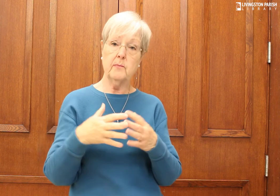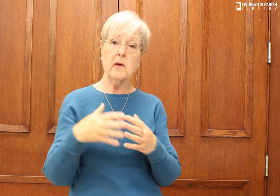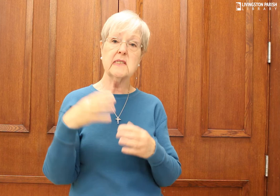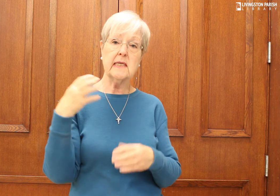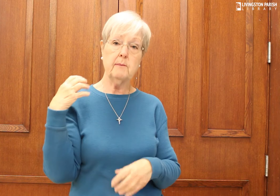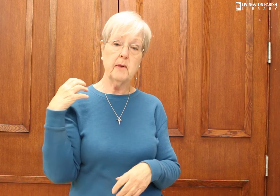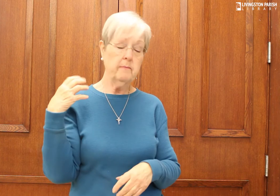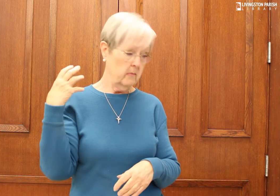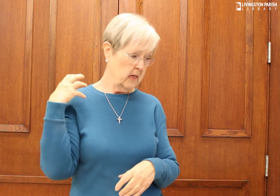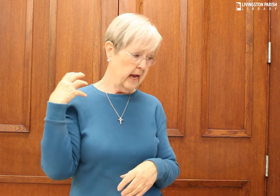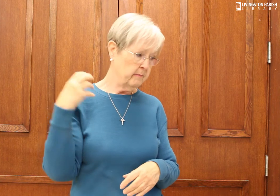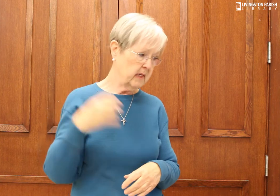football team. Captain.